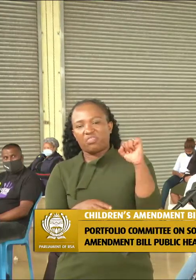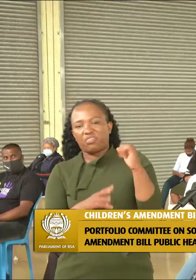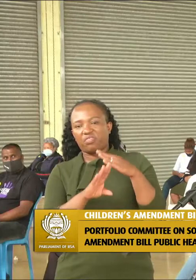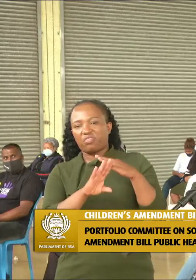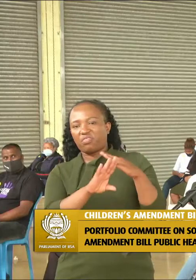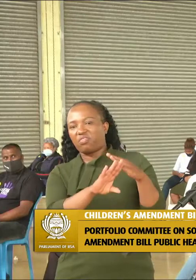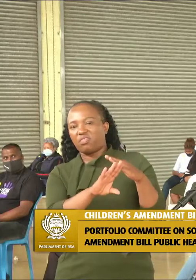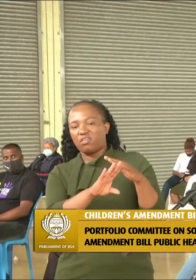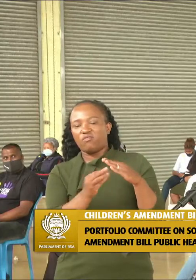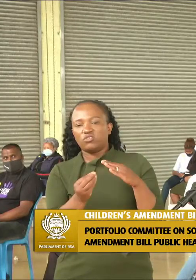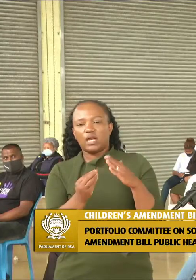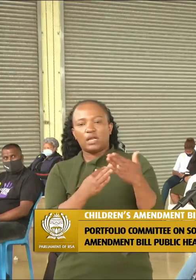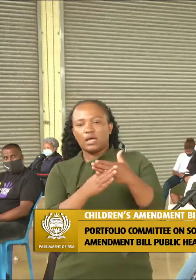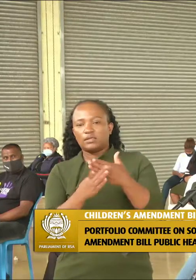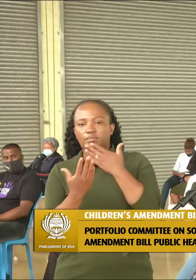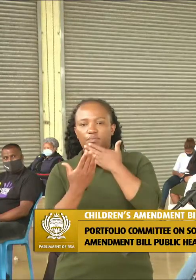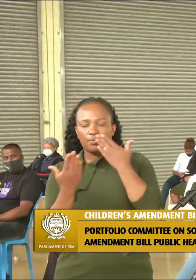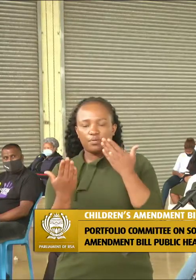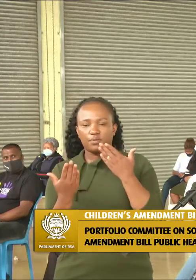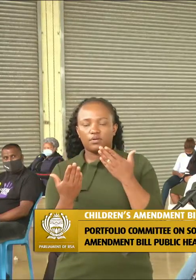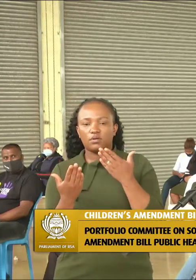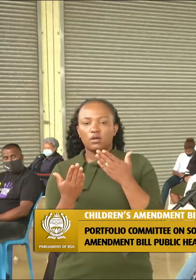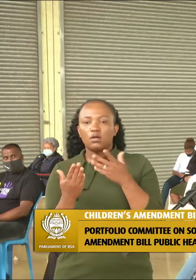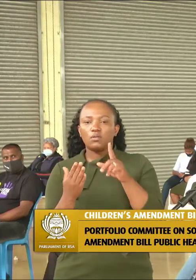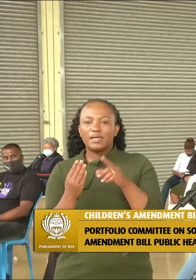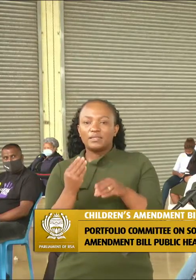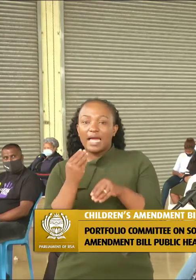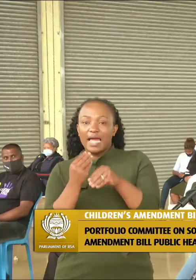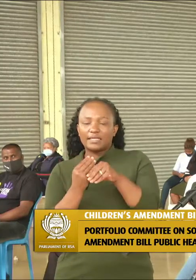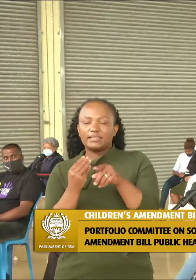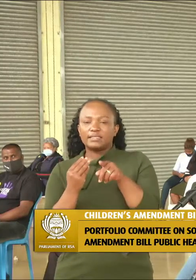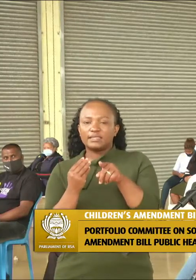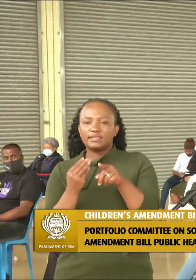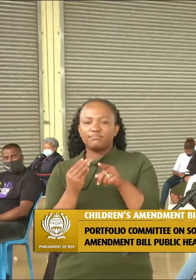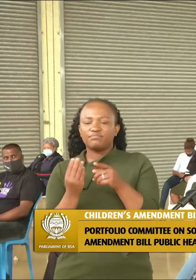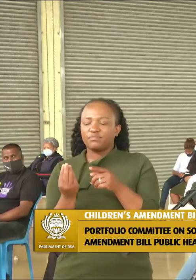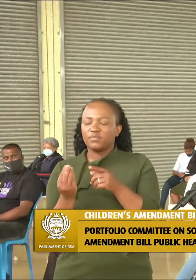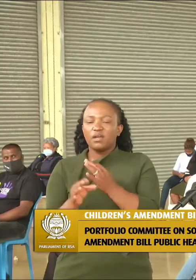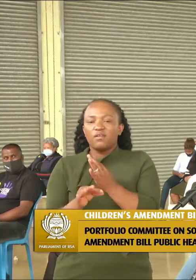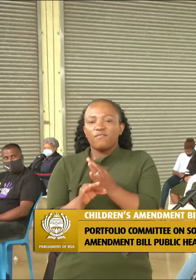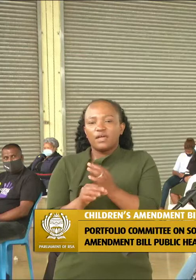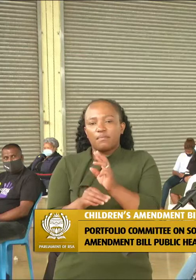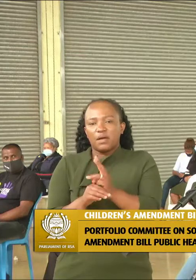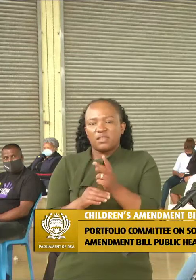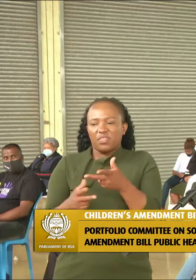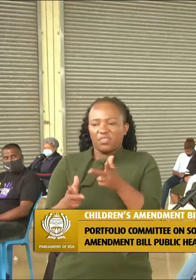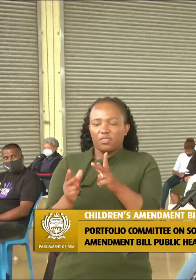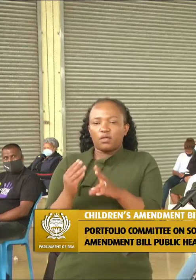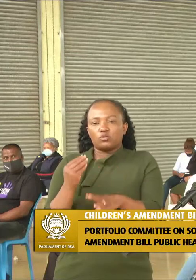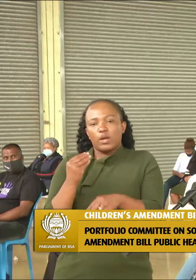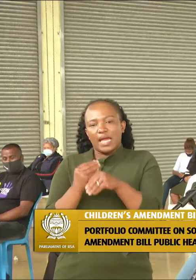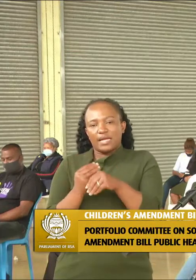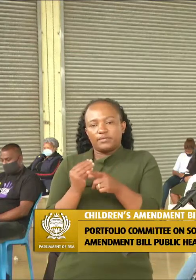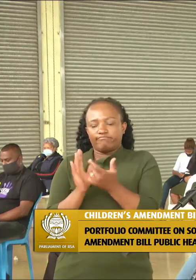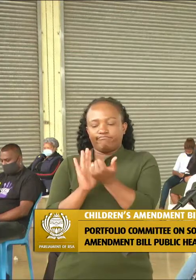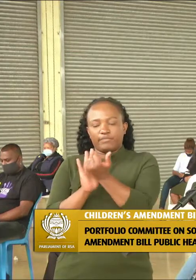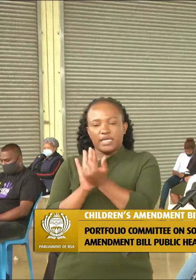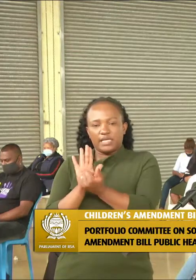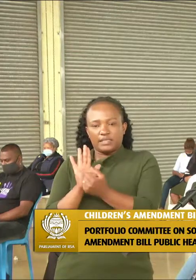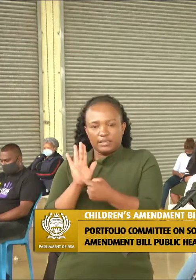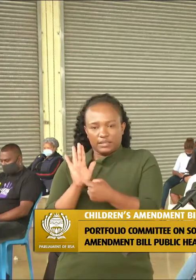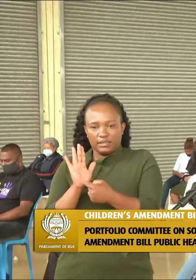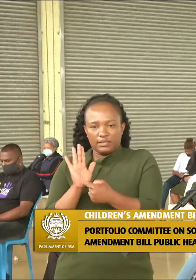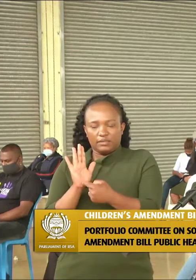defines parental alienation in the Act and also stipulates the